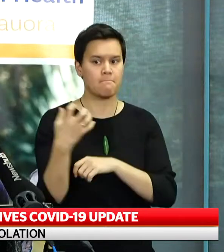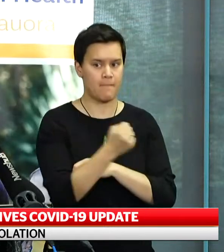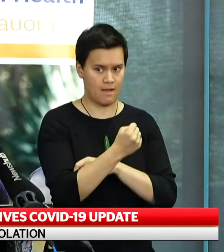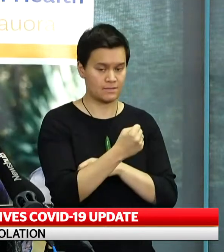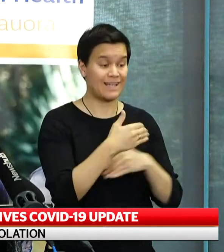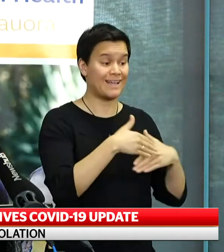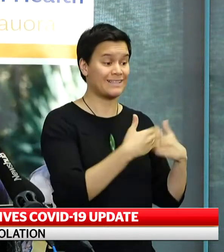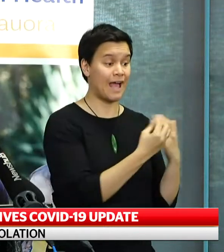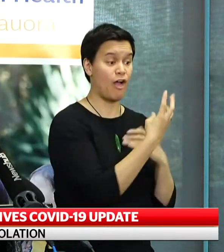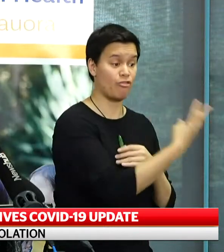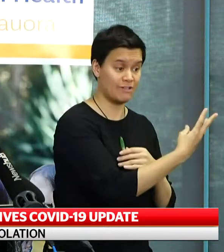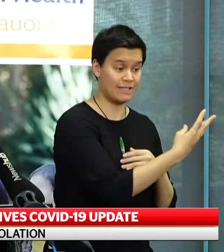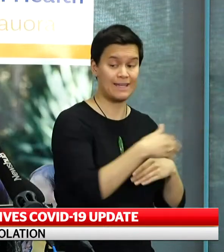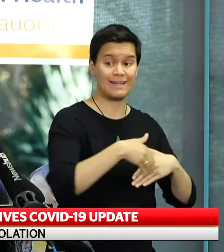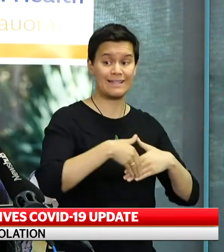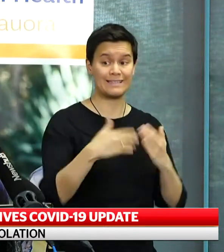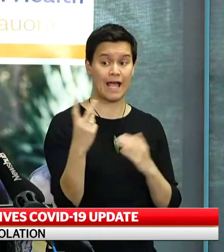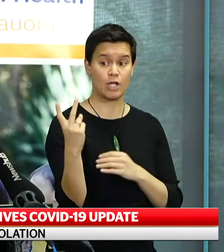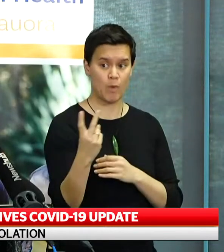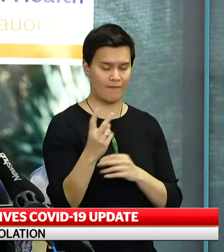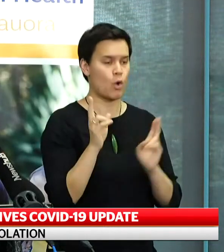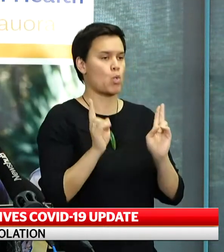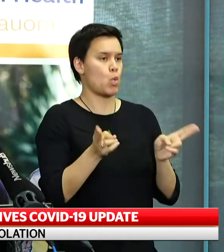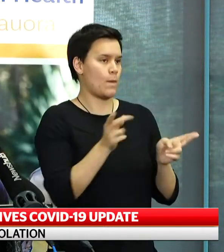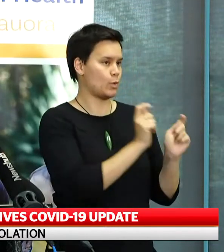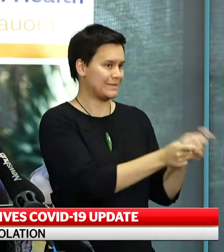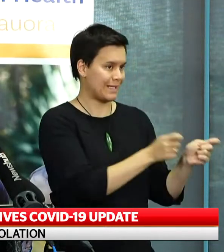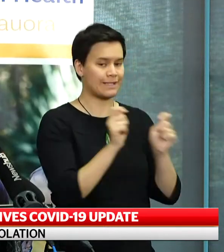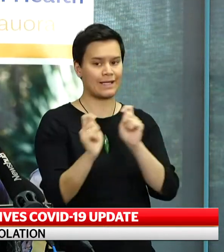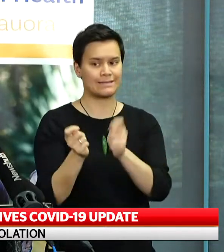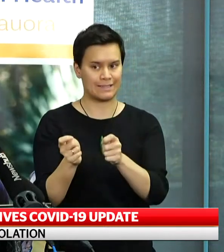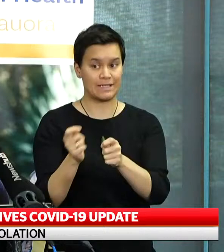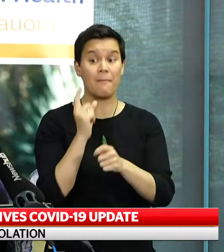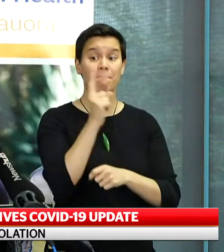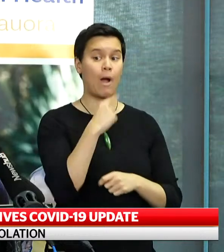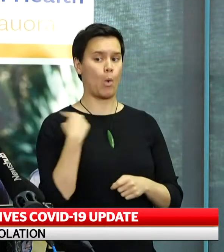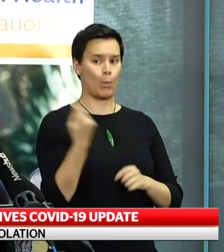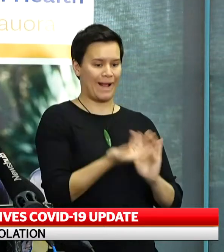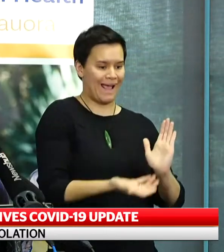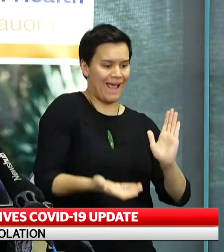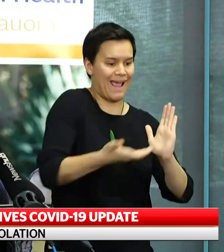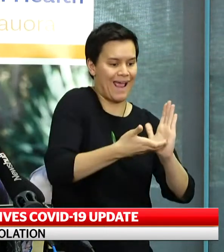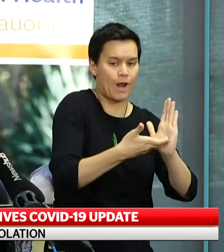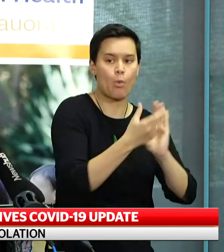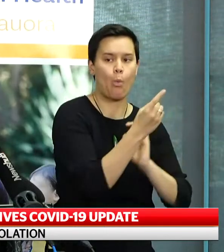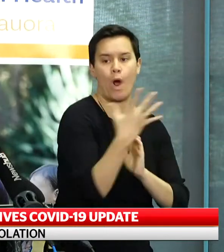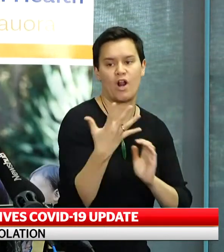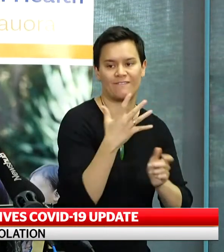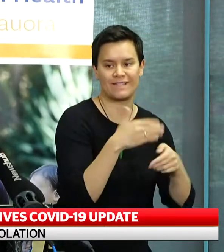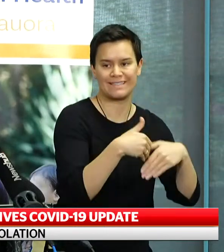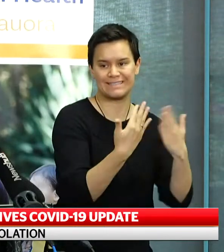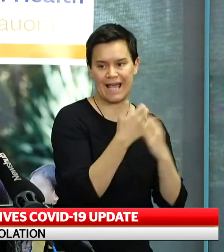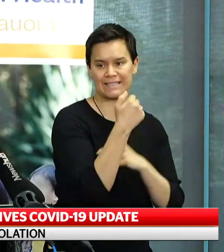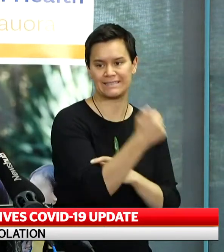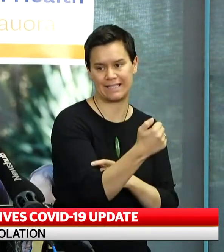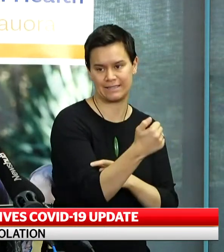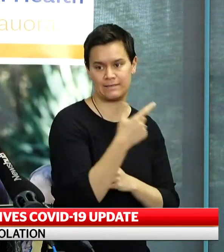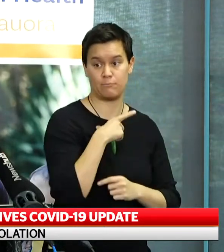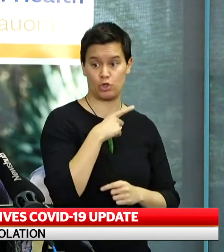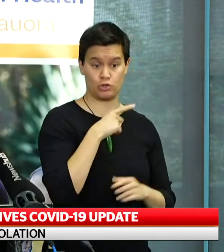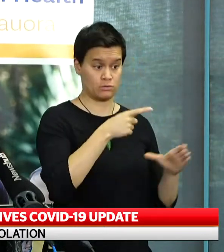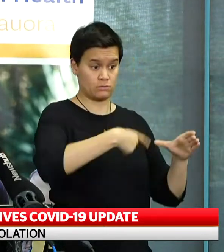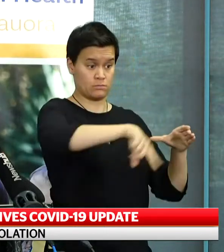day 6 testing was added in because of our sense that there had been some intermingling of the